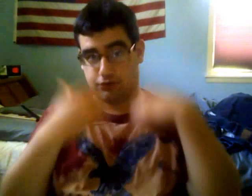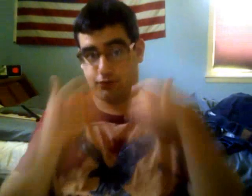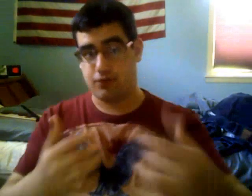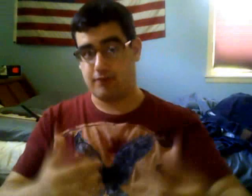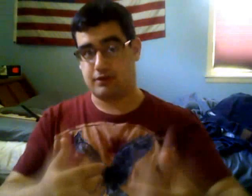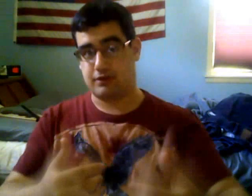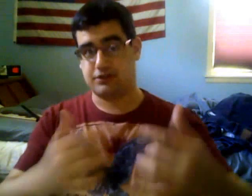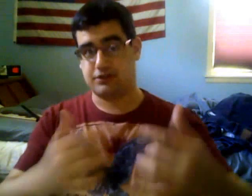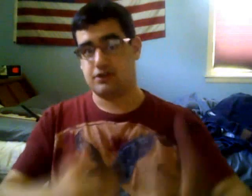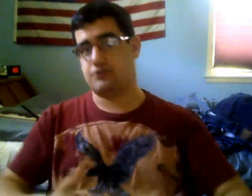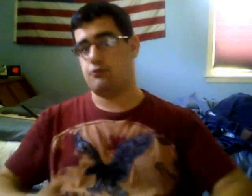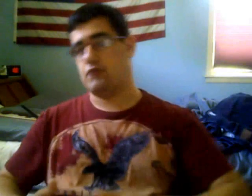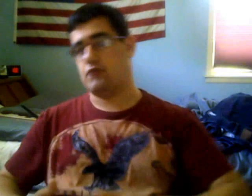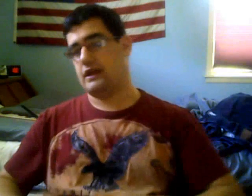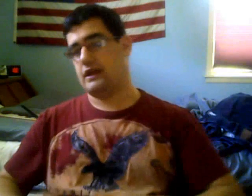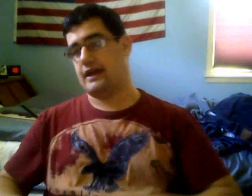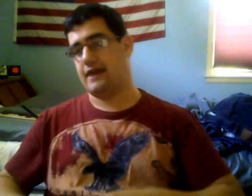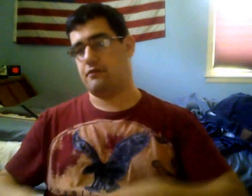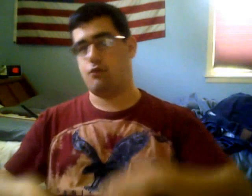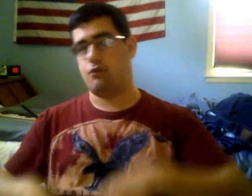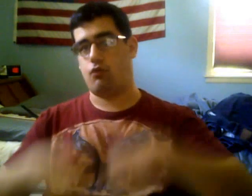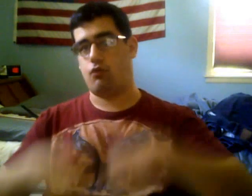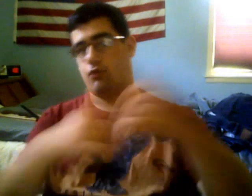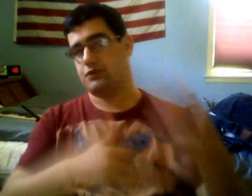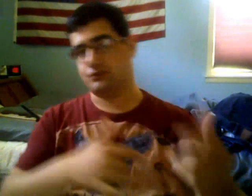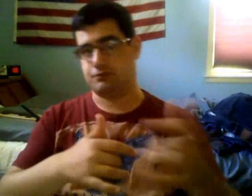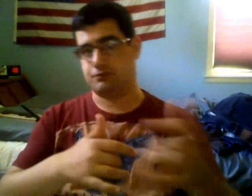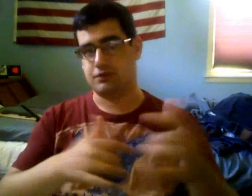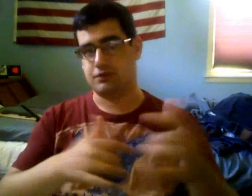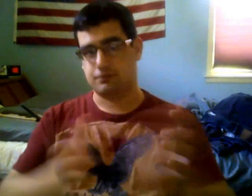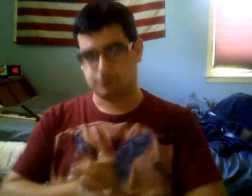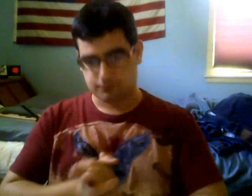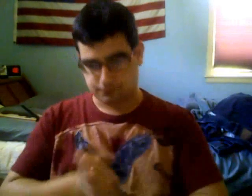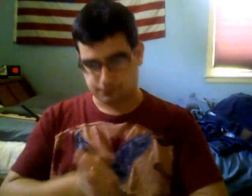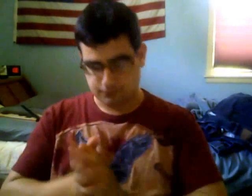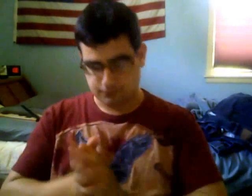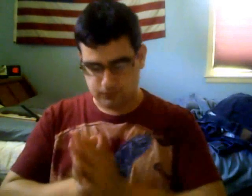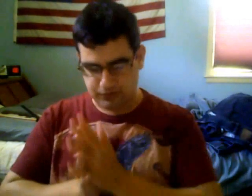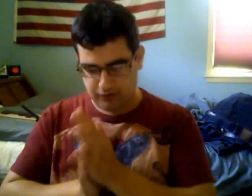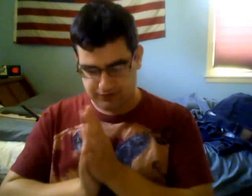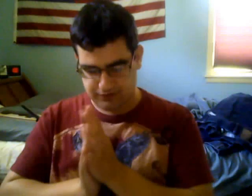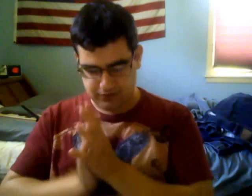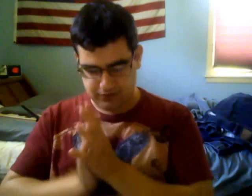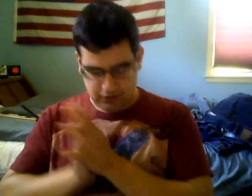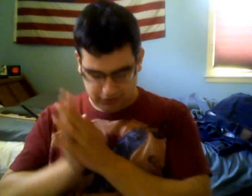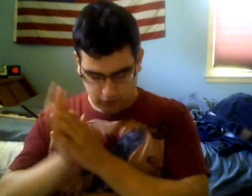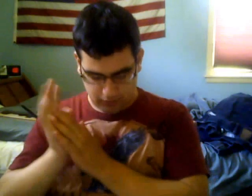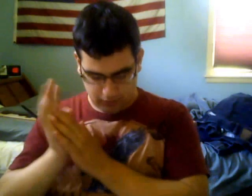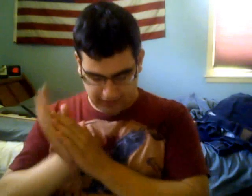Ford that much to have a full 4-year term in office. So